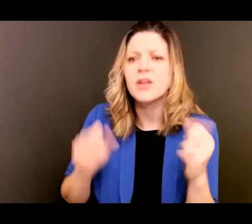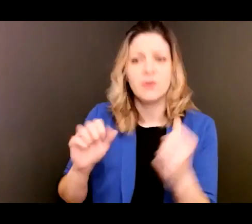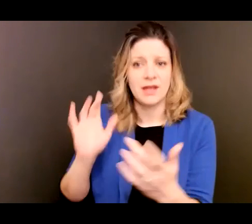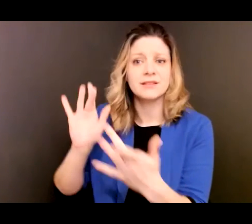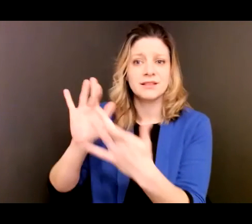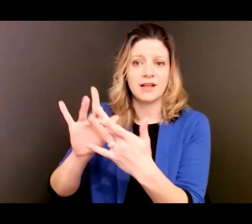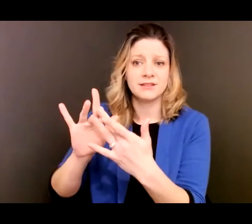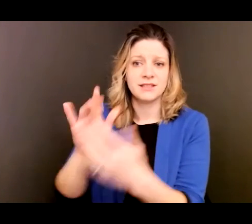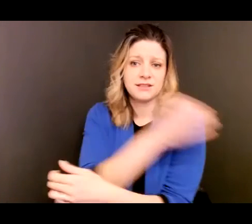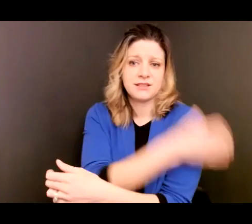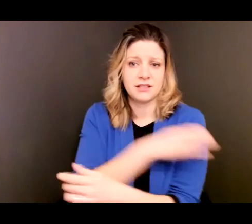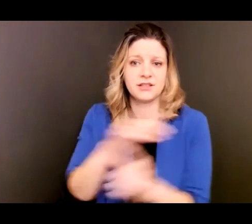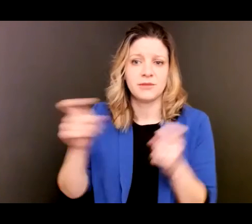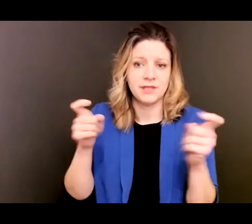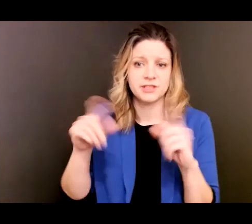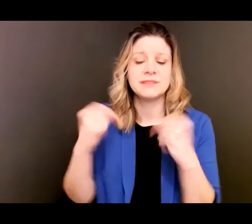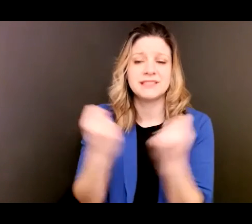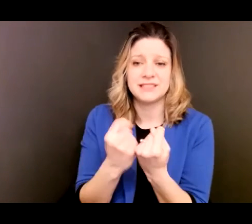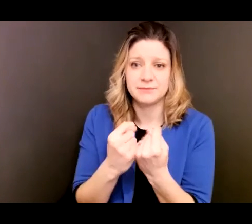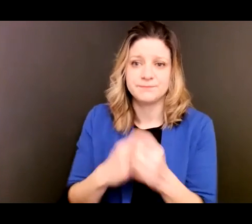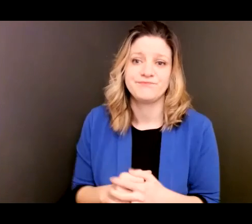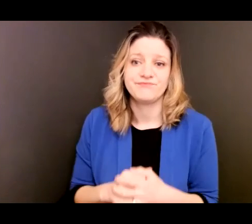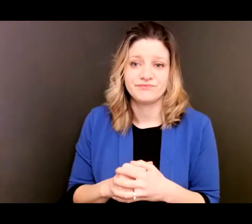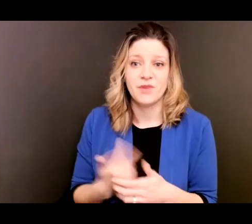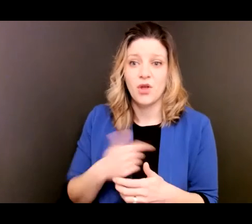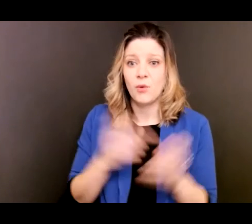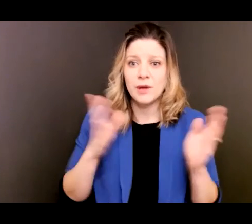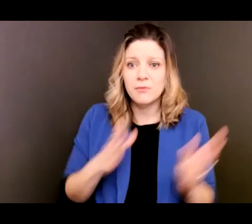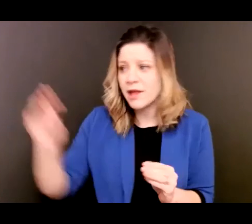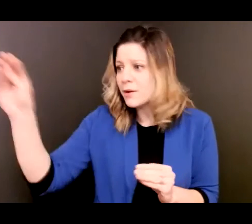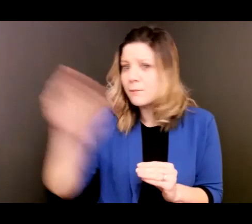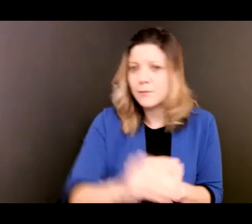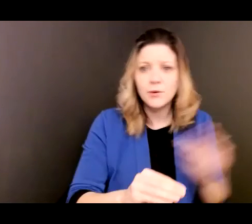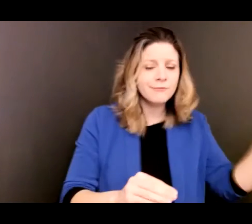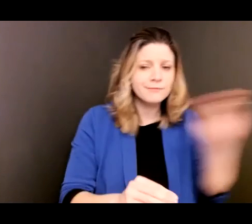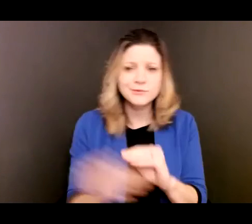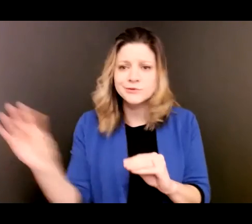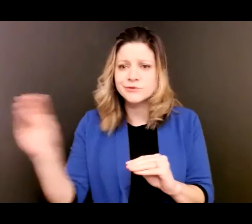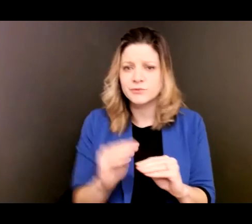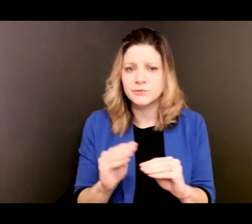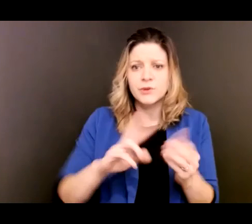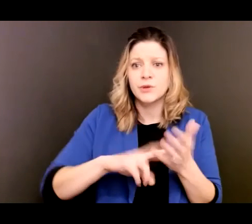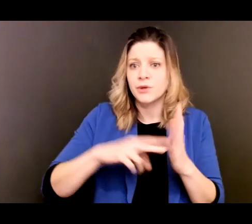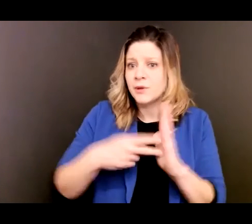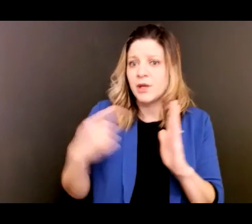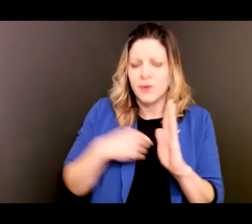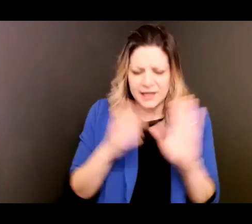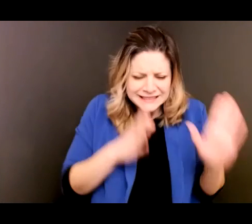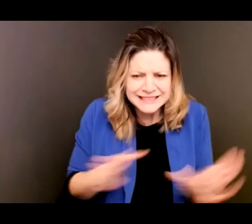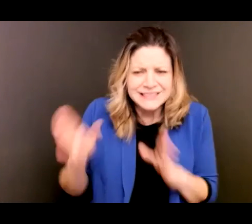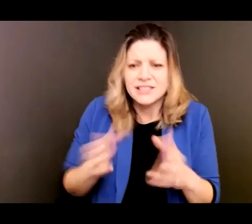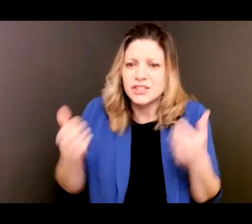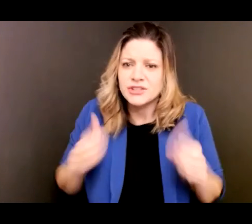vacancy management team who are all working on different aspects of making sure we do everything we can to make these